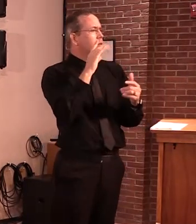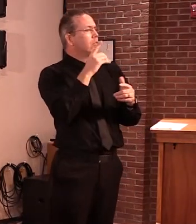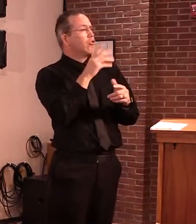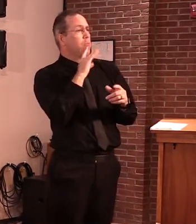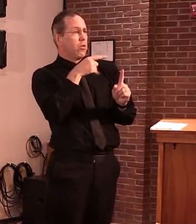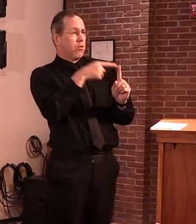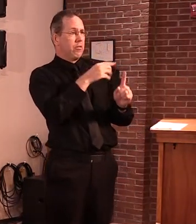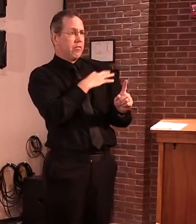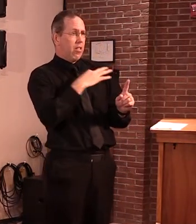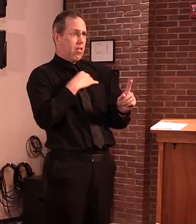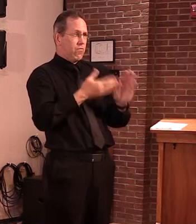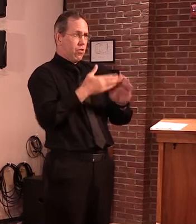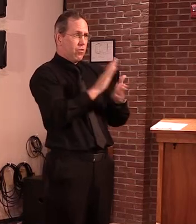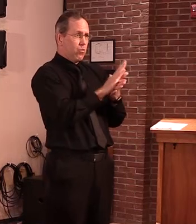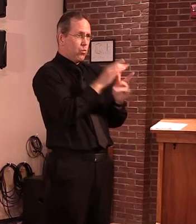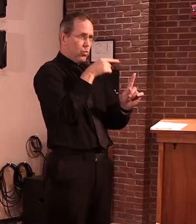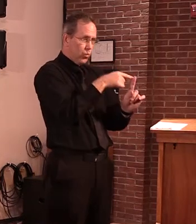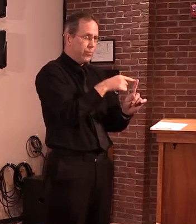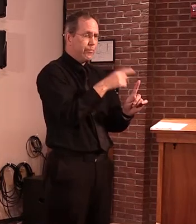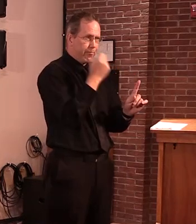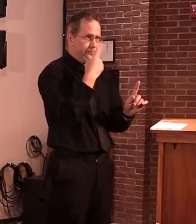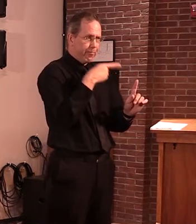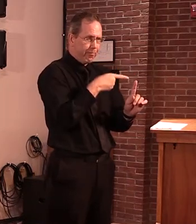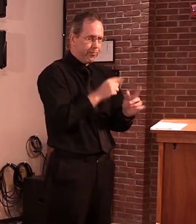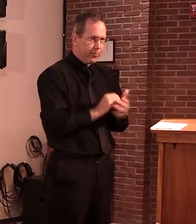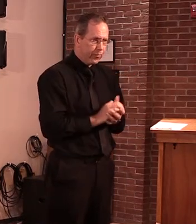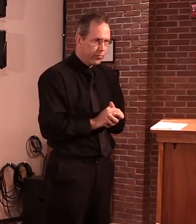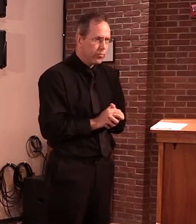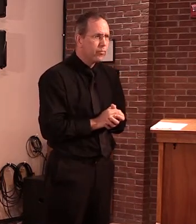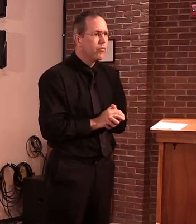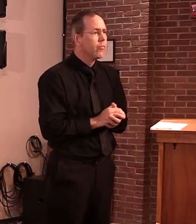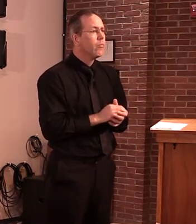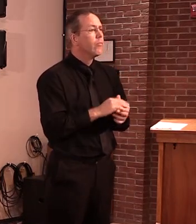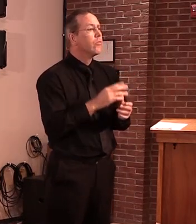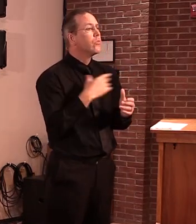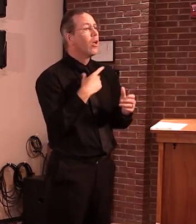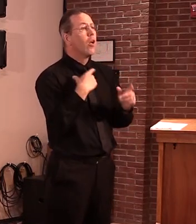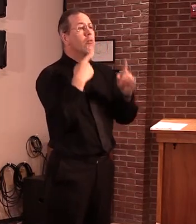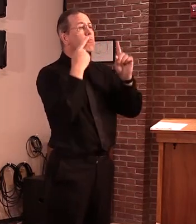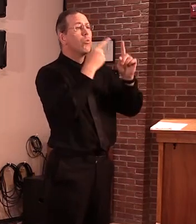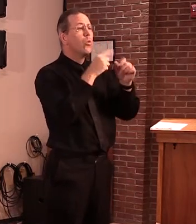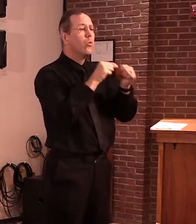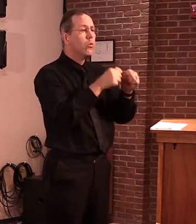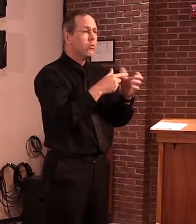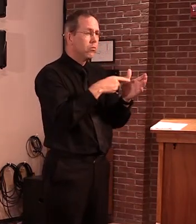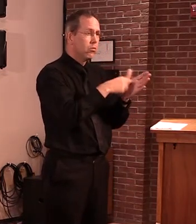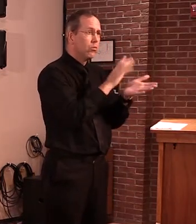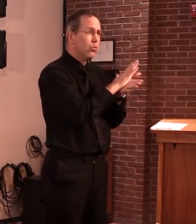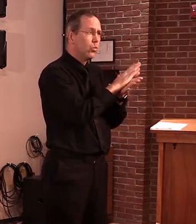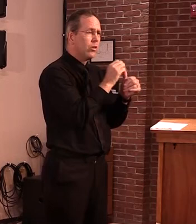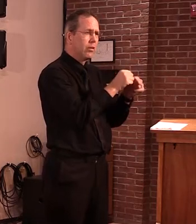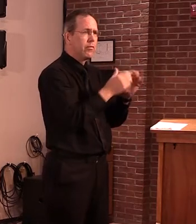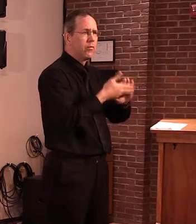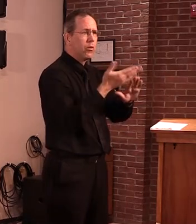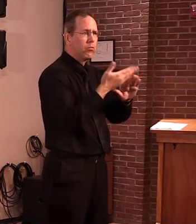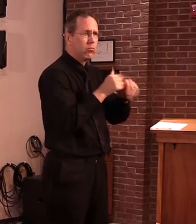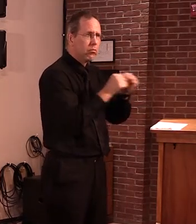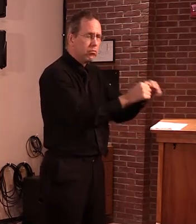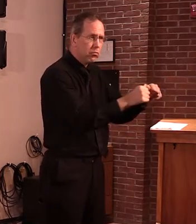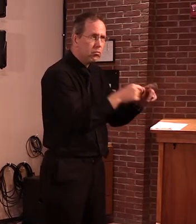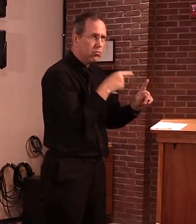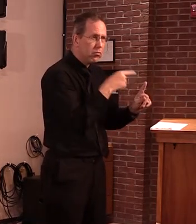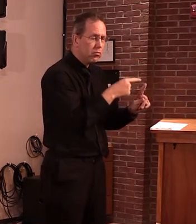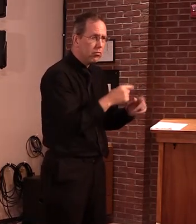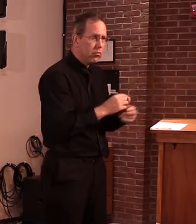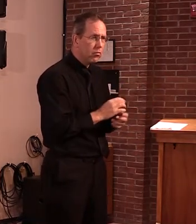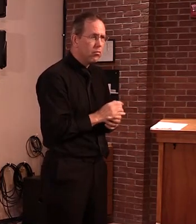and reopen. And, you know, our objective is to ensure that continuity, the schools can stay open. So in terms of additional state